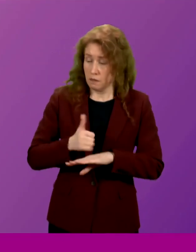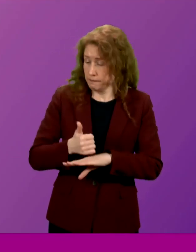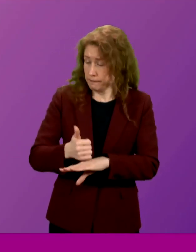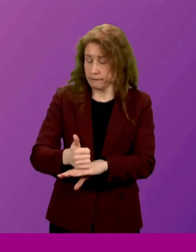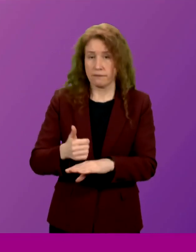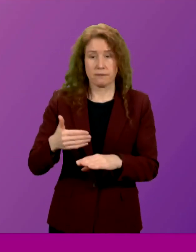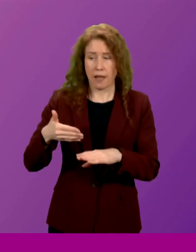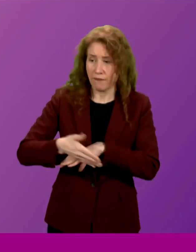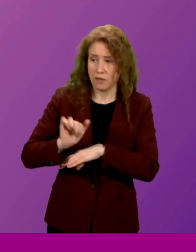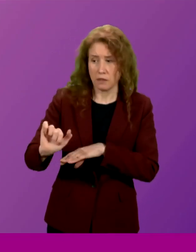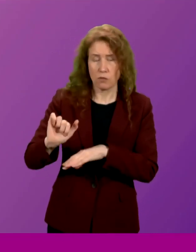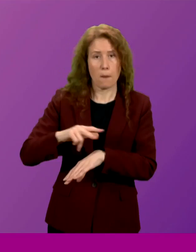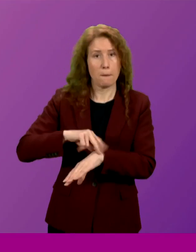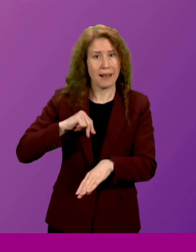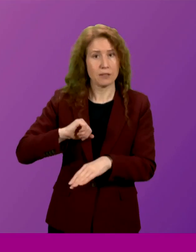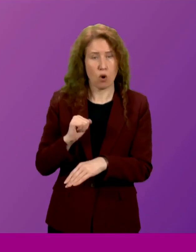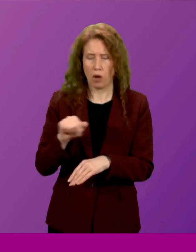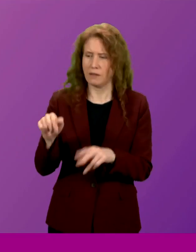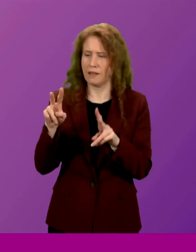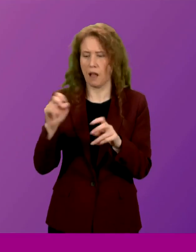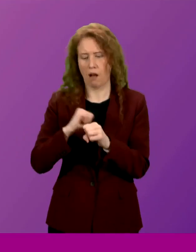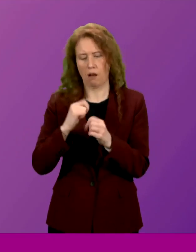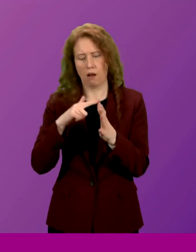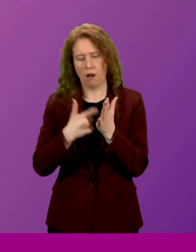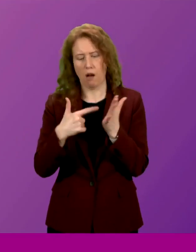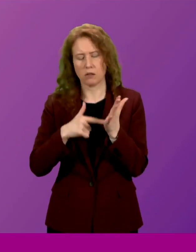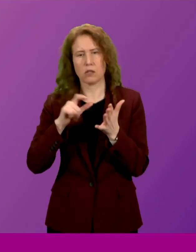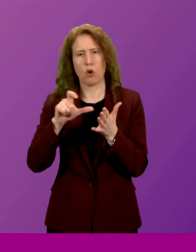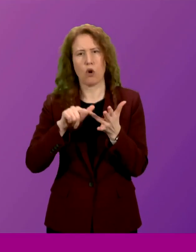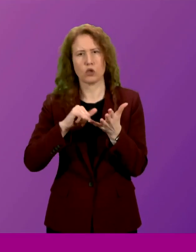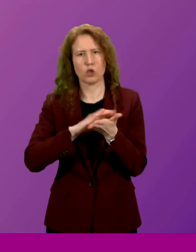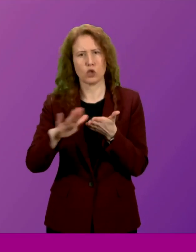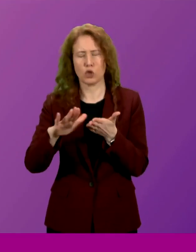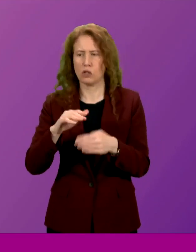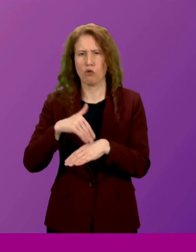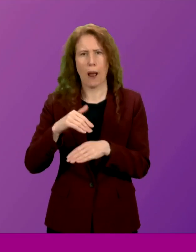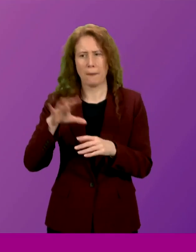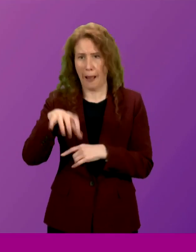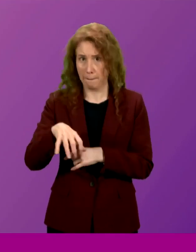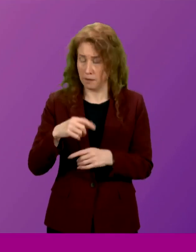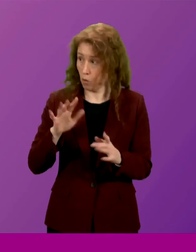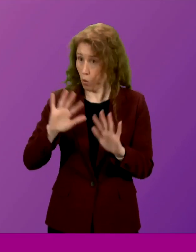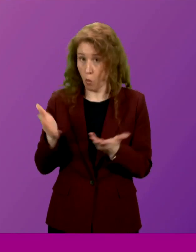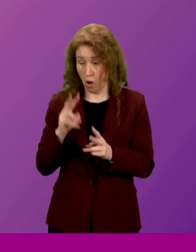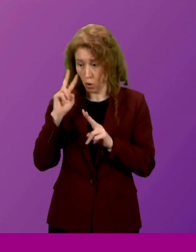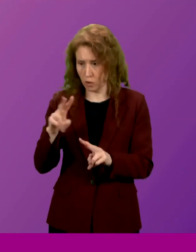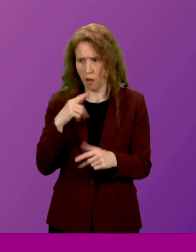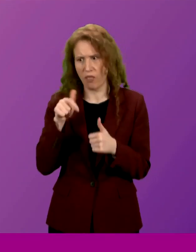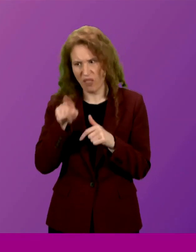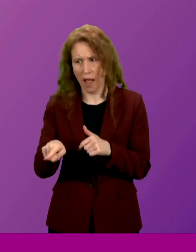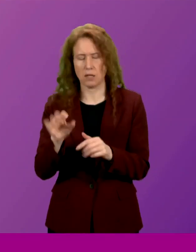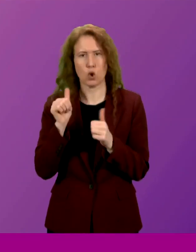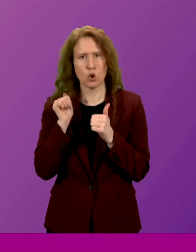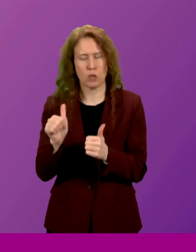by Police Scotland under the auspices of the Gartcosh Crime Campus are lauded around the world as an example of